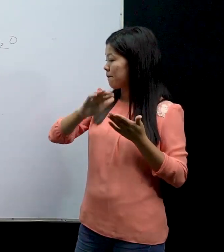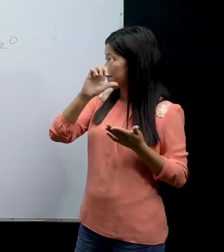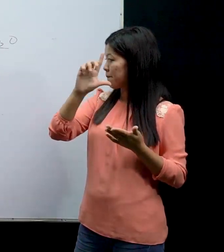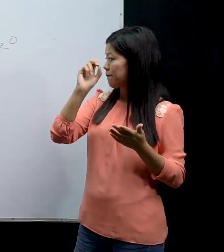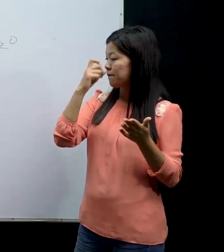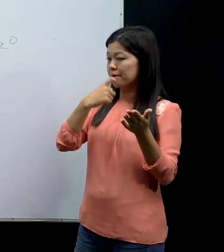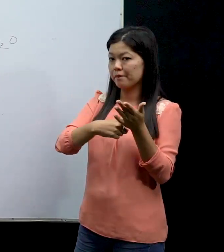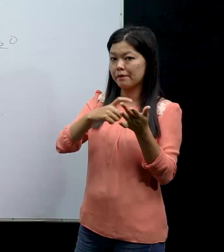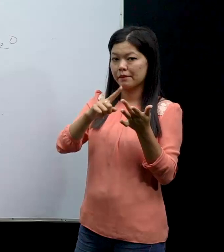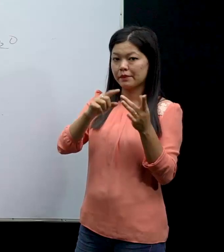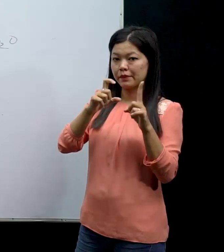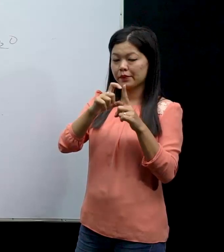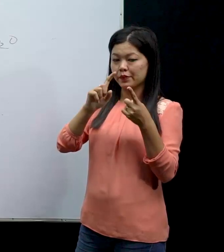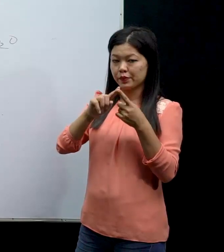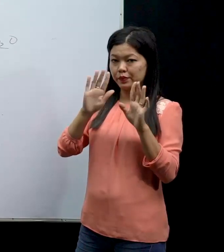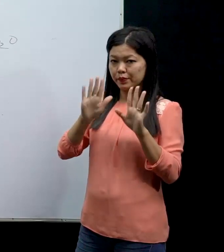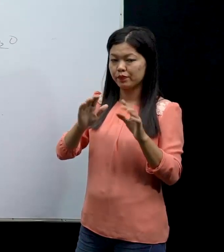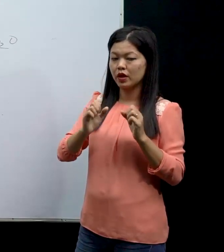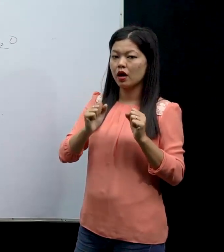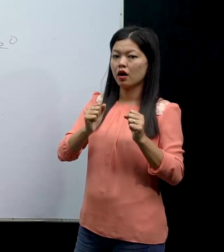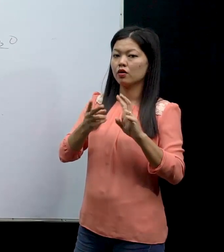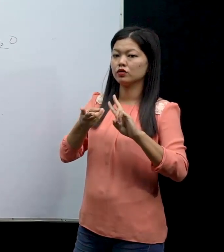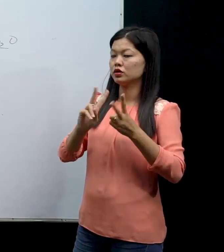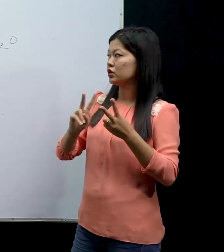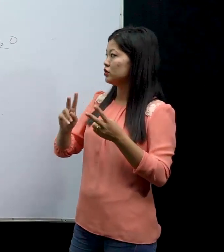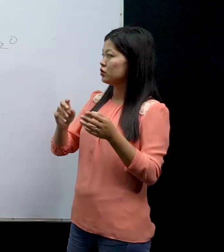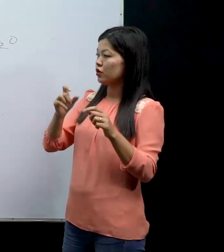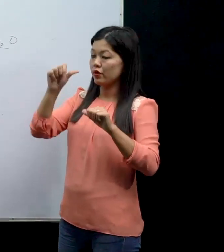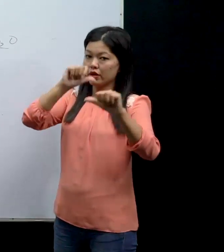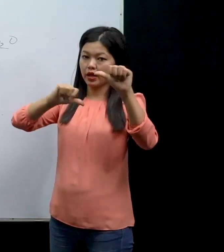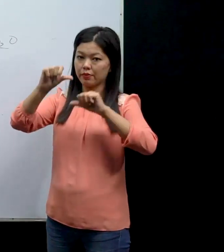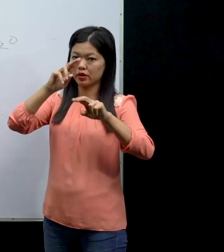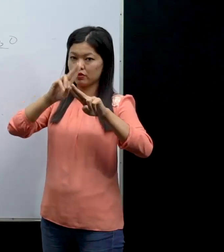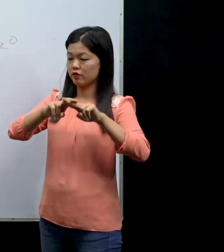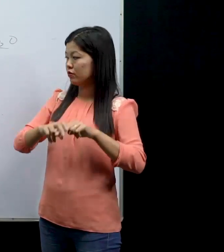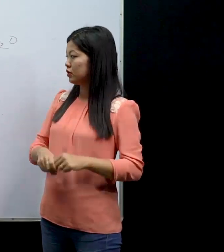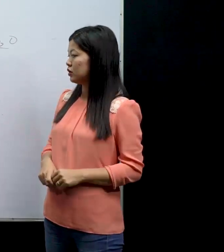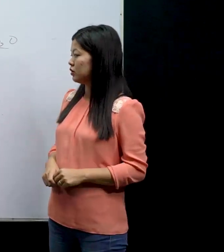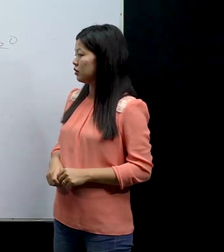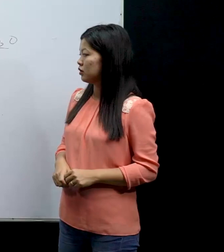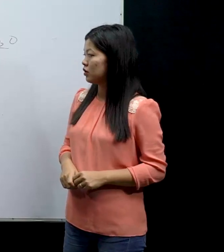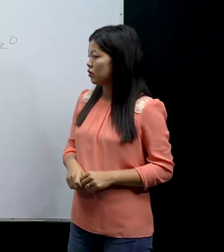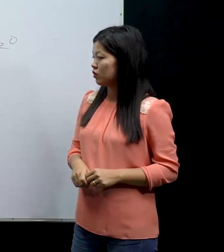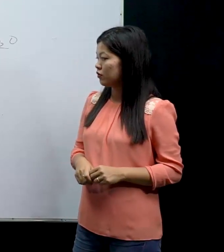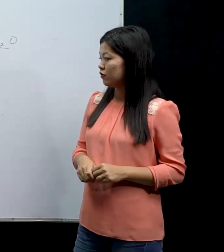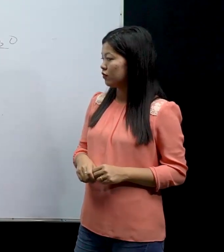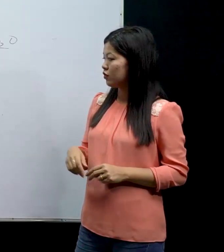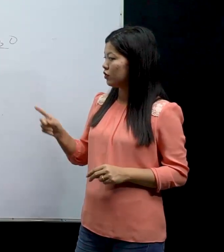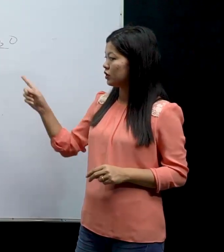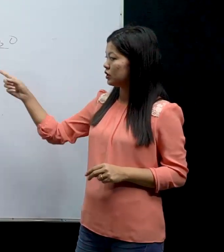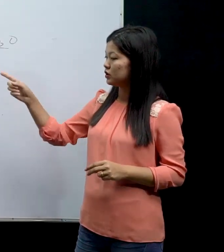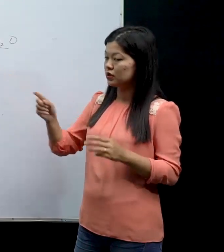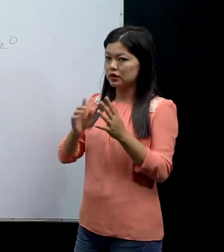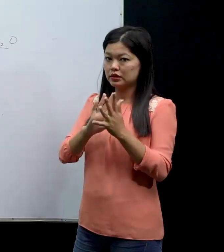So how will you convert this one into the chemical formula? So the symbol for aluminum is Al,